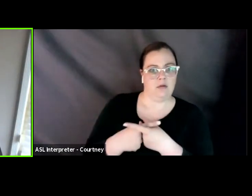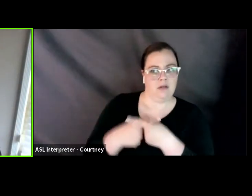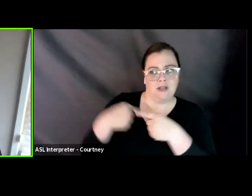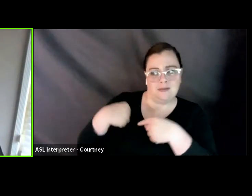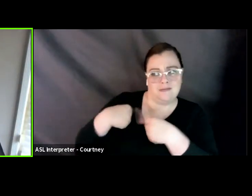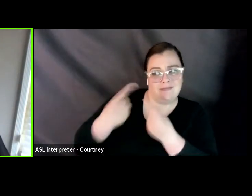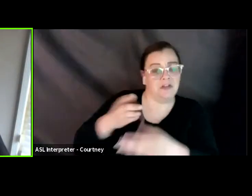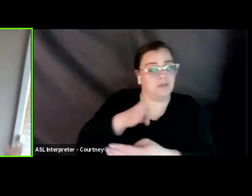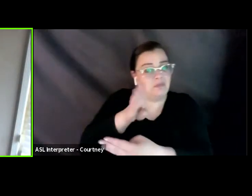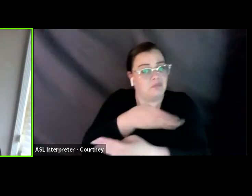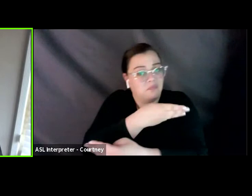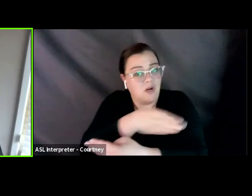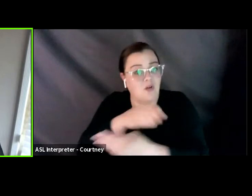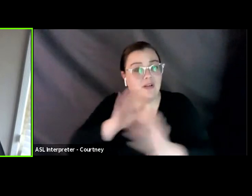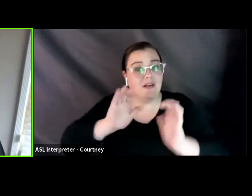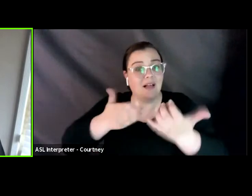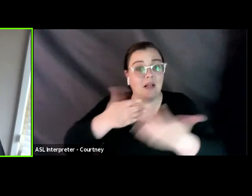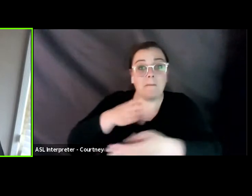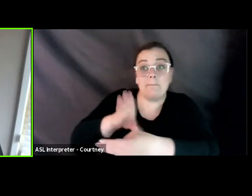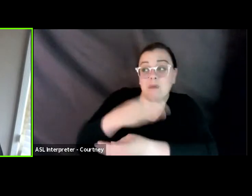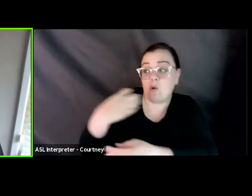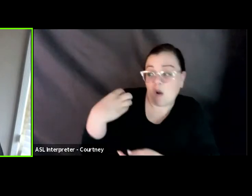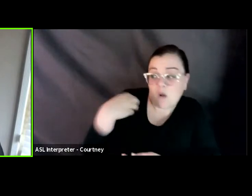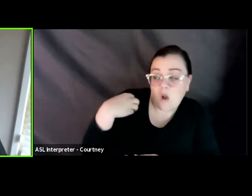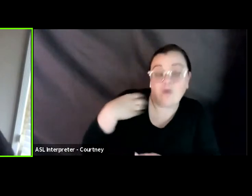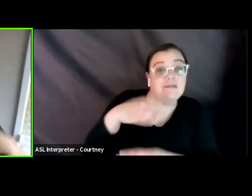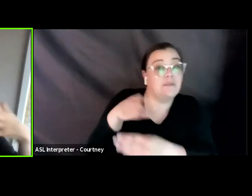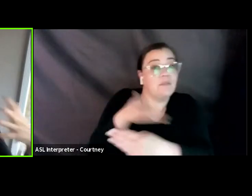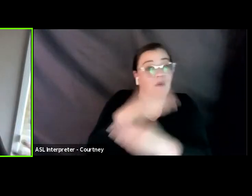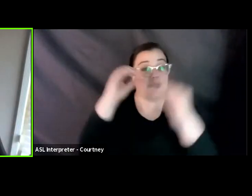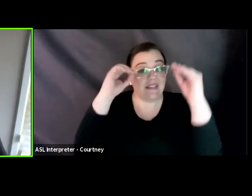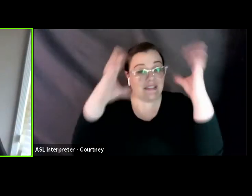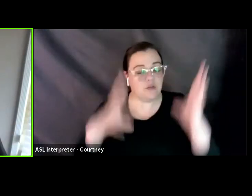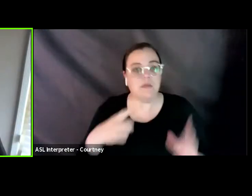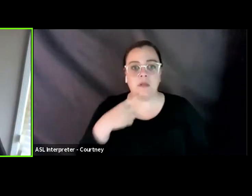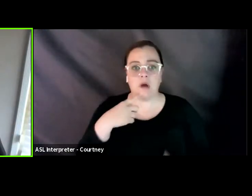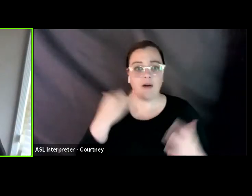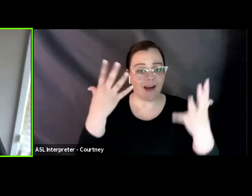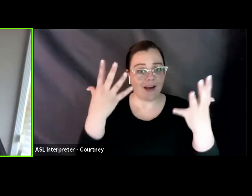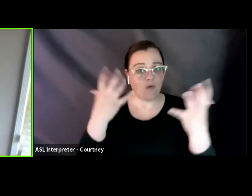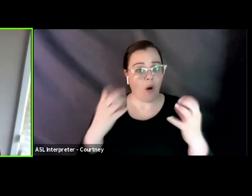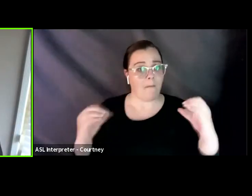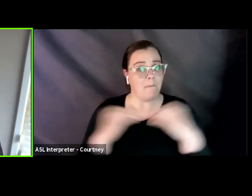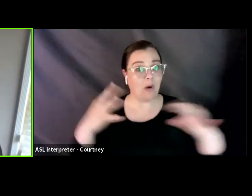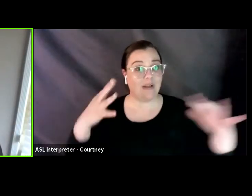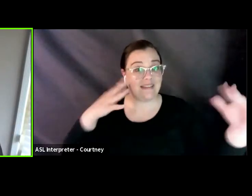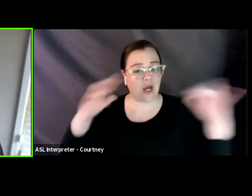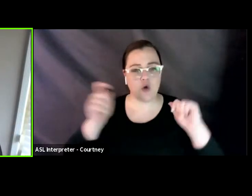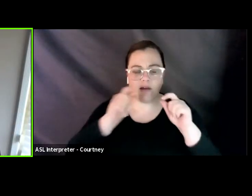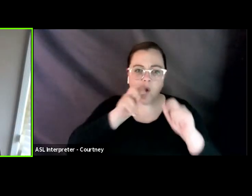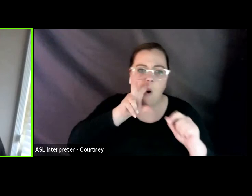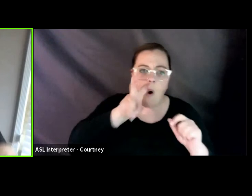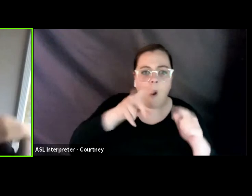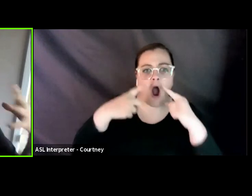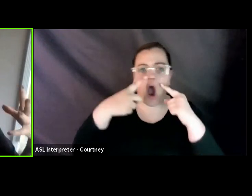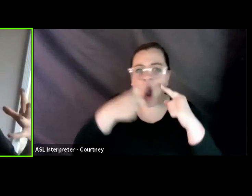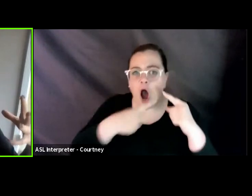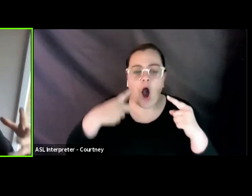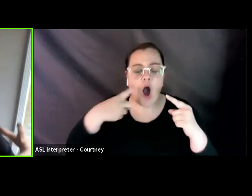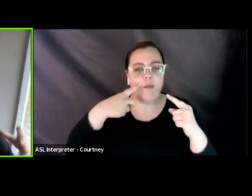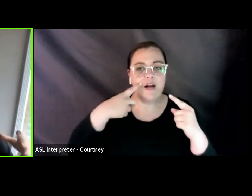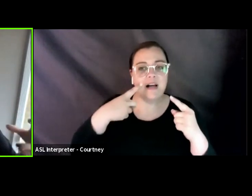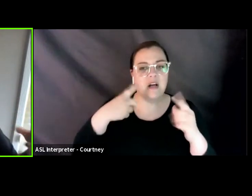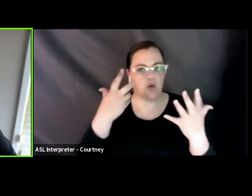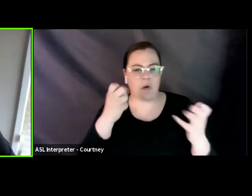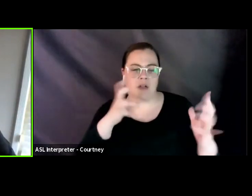and coaches, forever we're told that in order to get more sound, we have to open our mouths really big, and definitely when singing high, right? We're moving